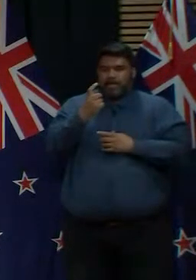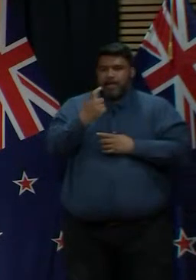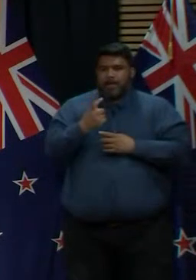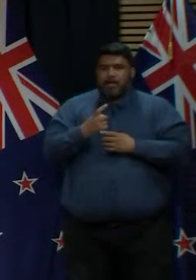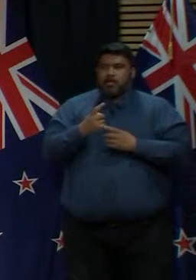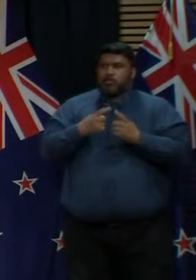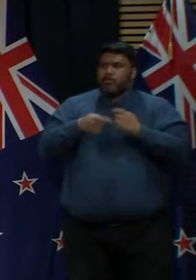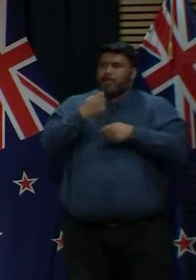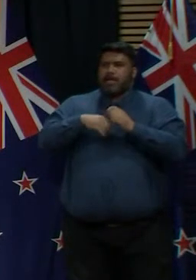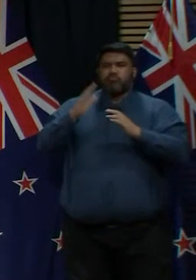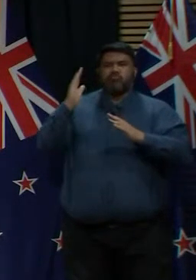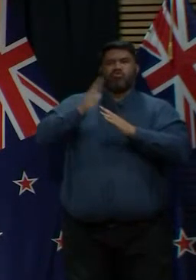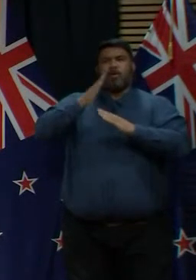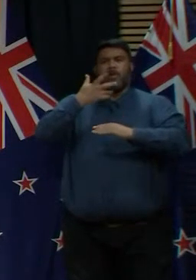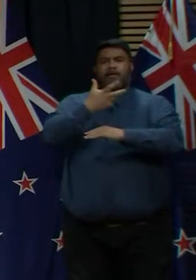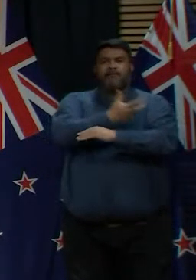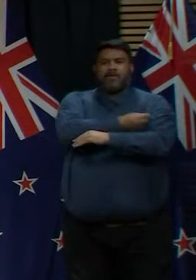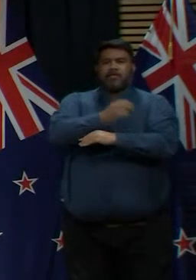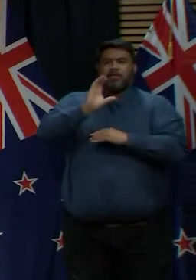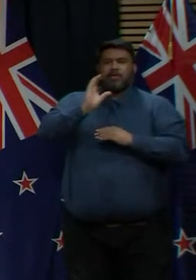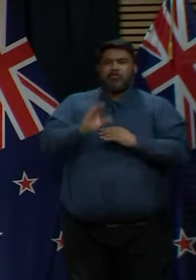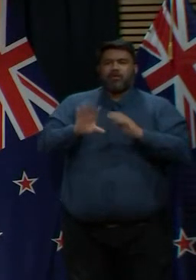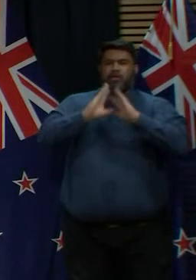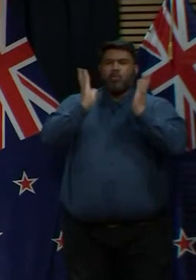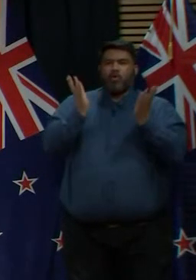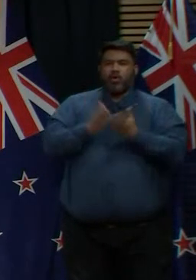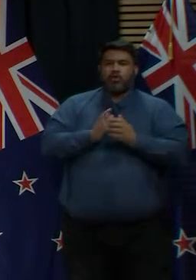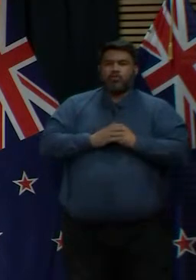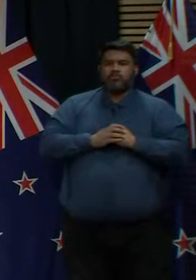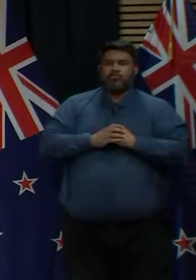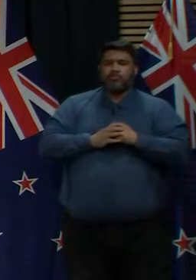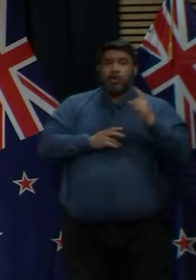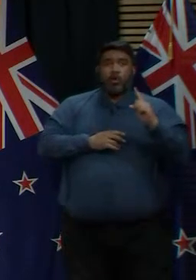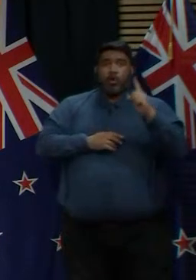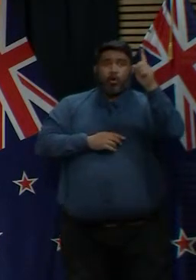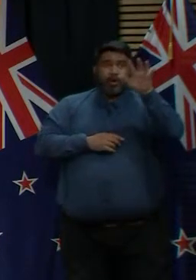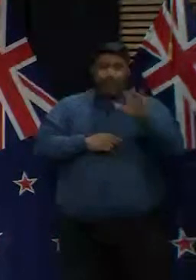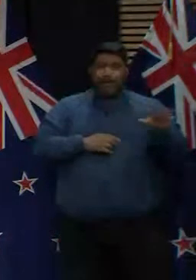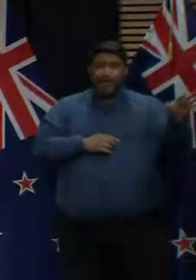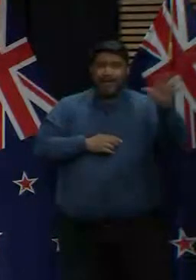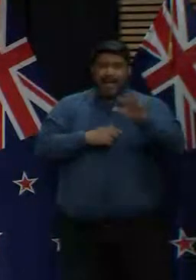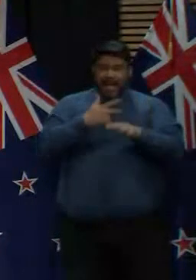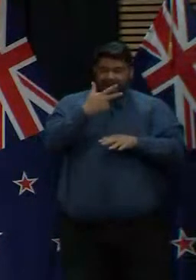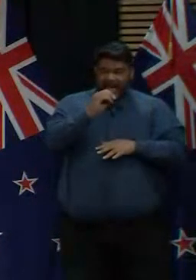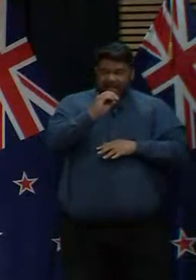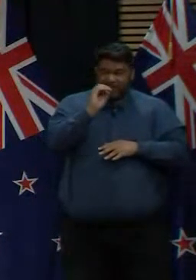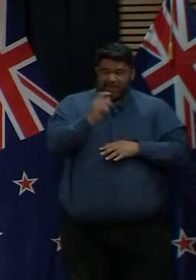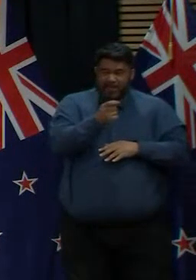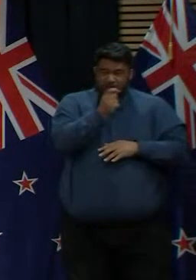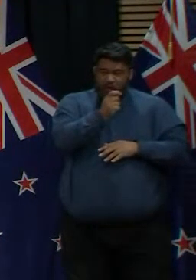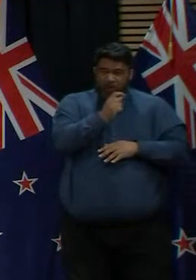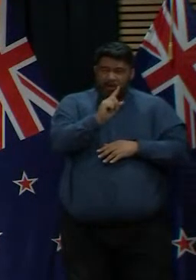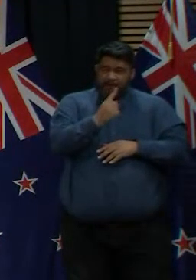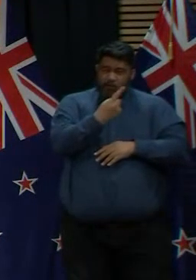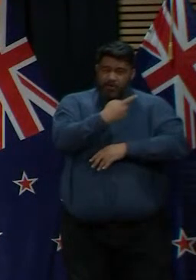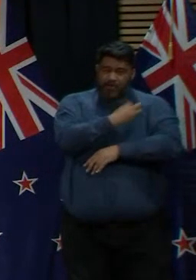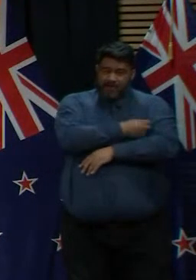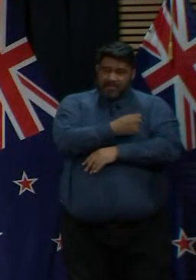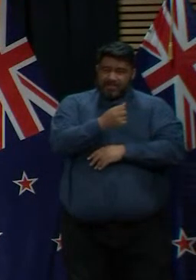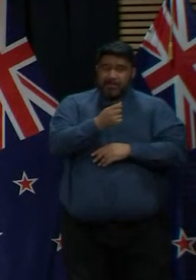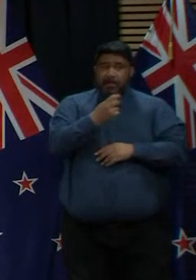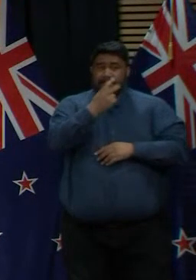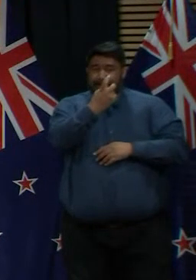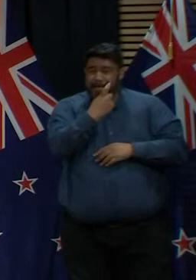recent weeks has been significant. Auckland is at 80% first doses for the eligible population. 90% is within its